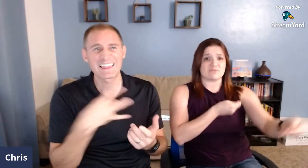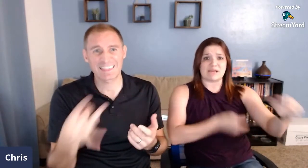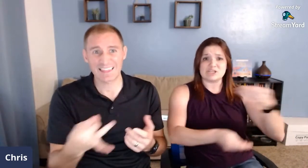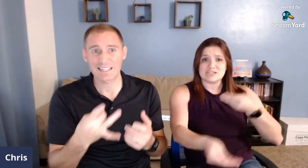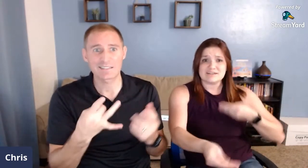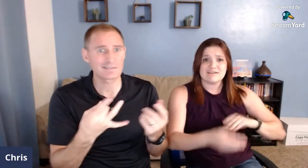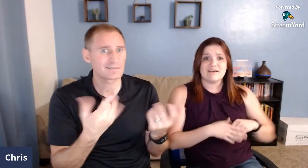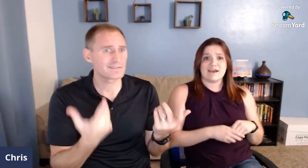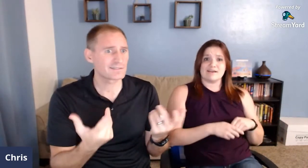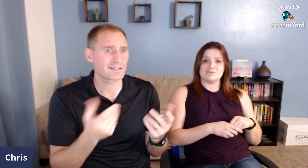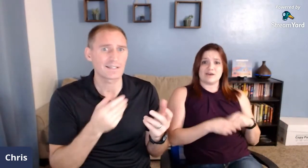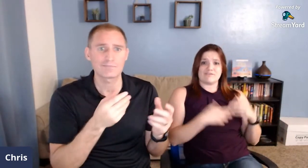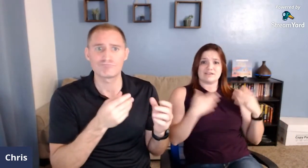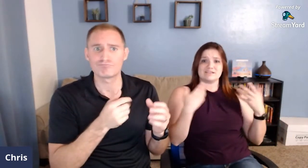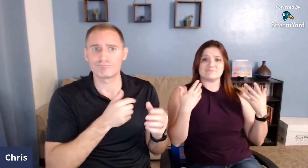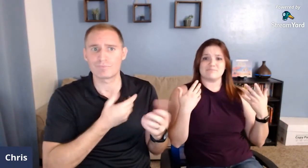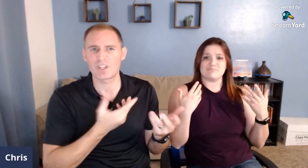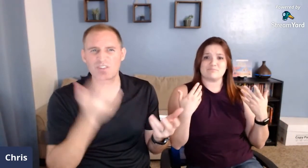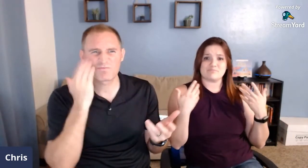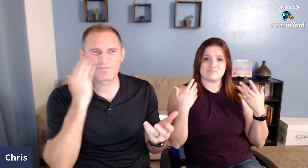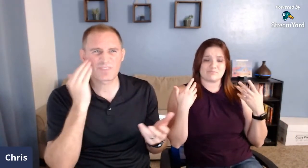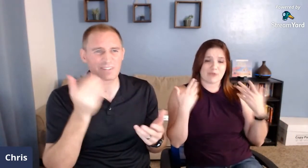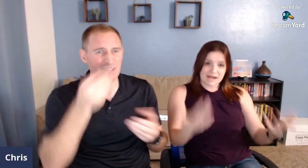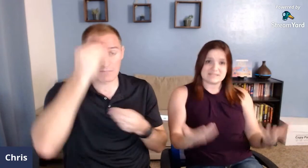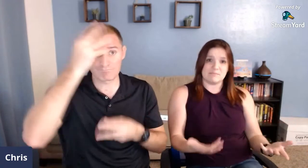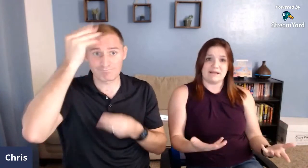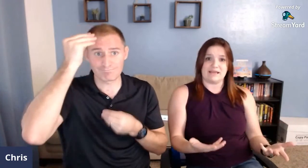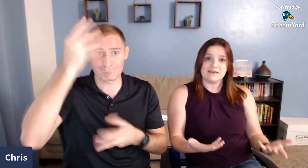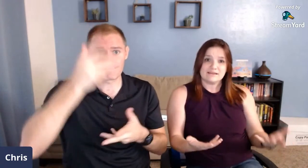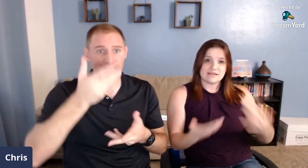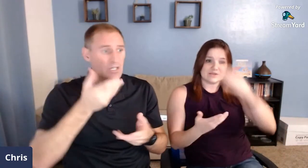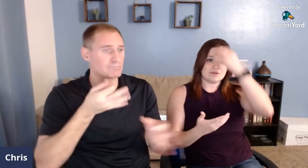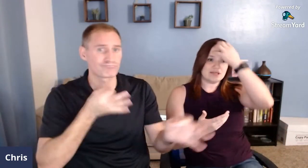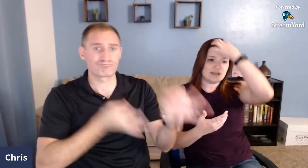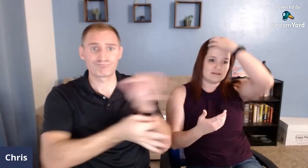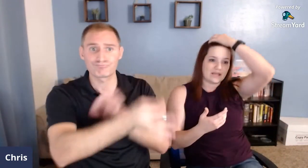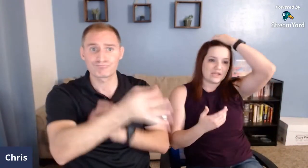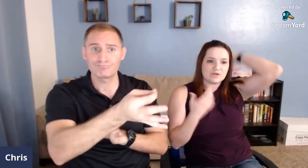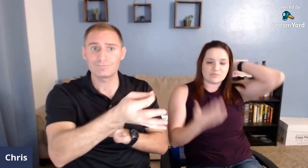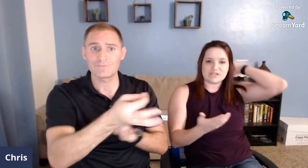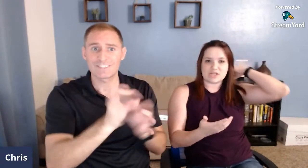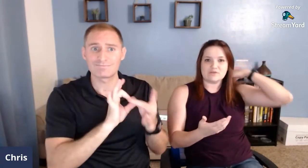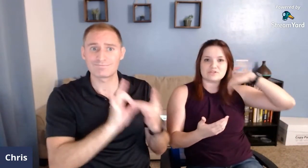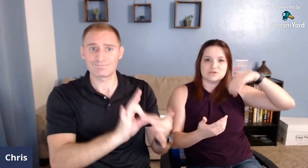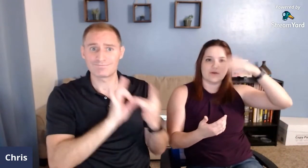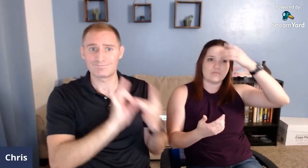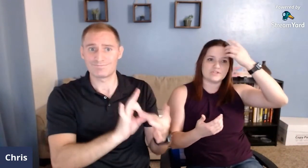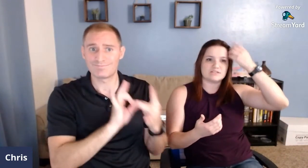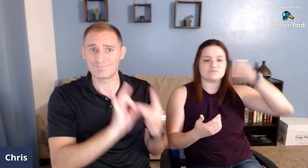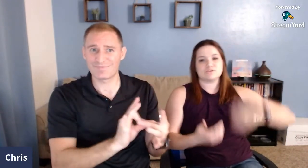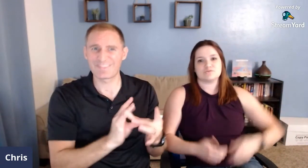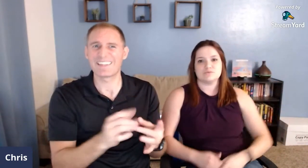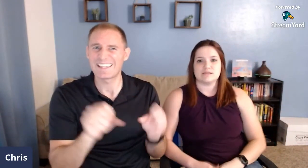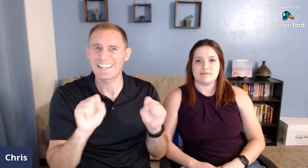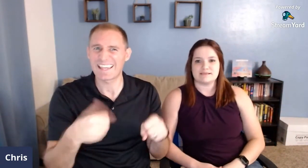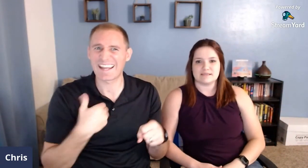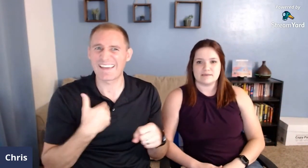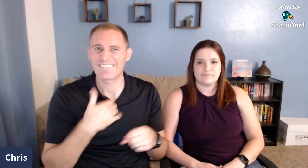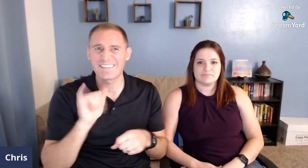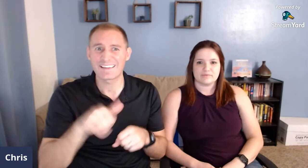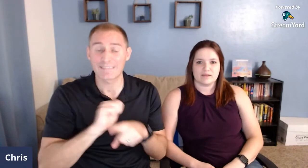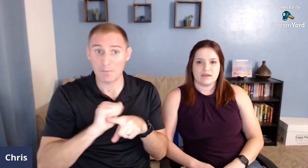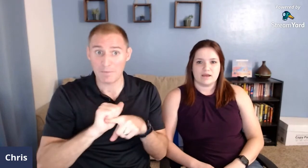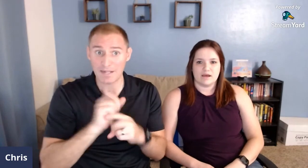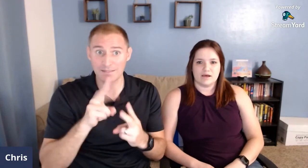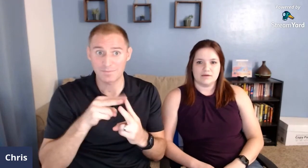exchange information and you have like this practice buddy that you can reach out to, and which is really